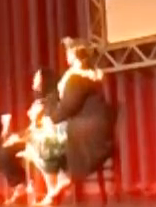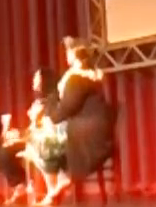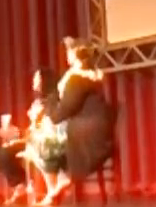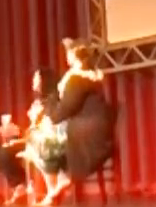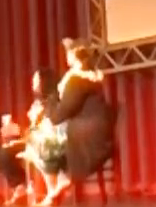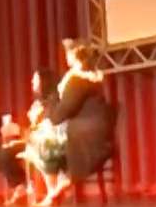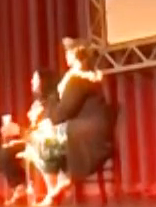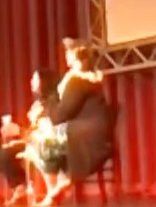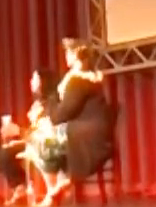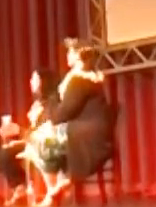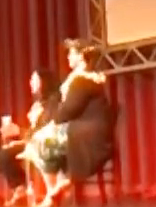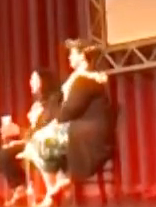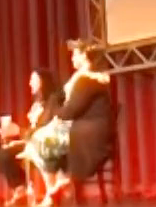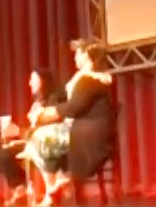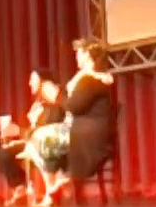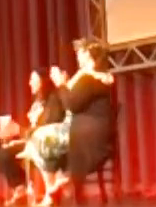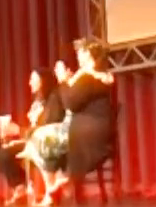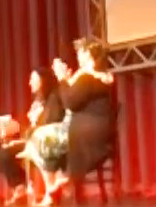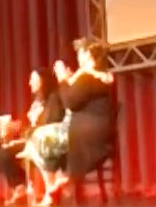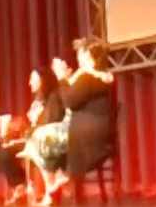is, it's amazing. To